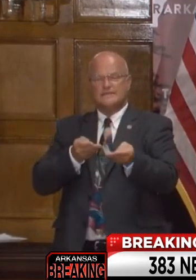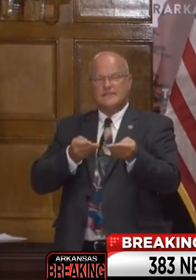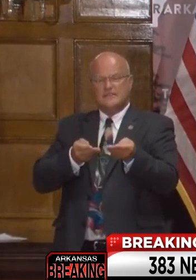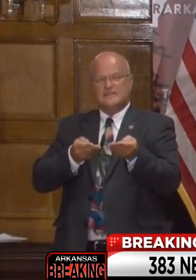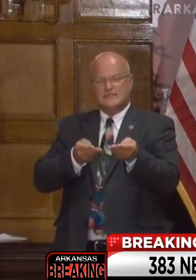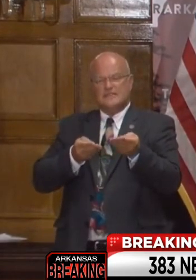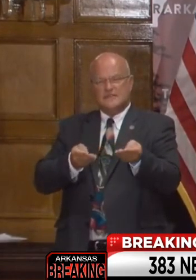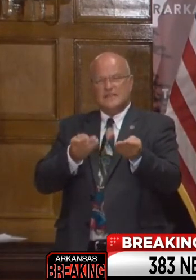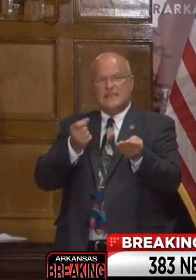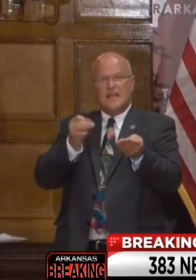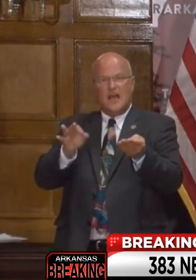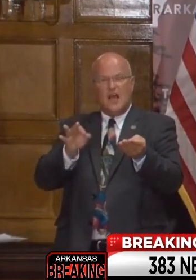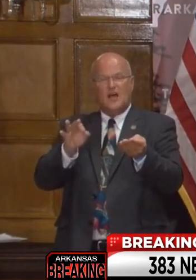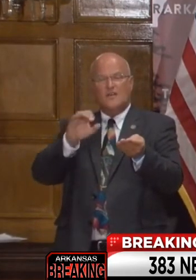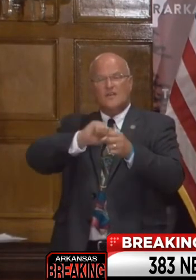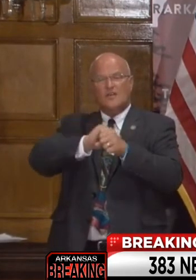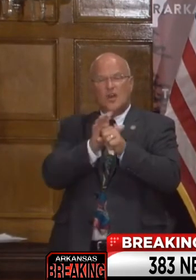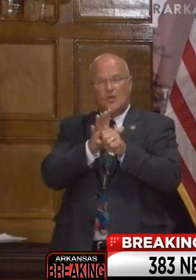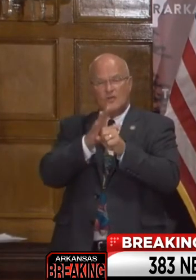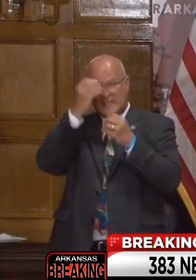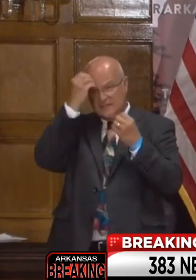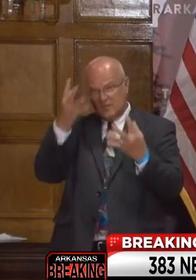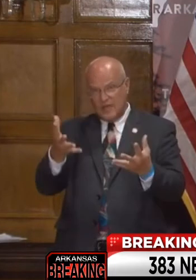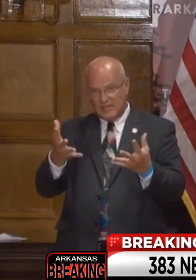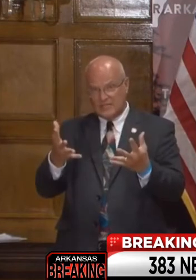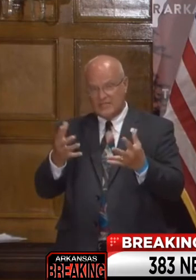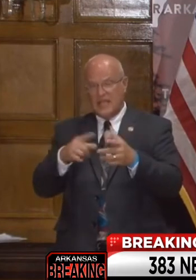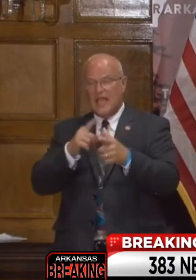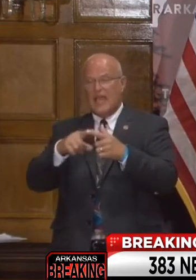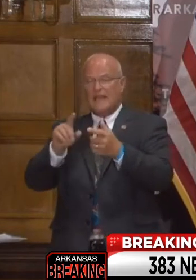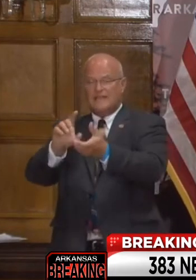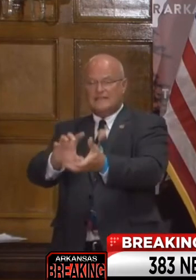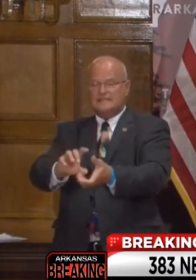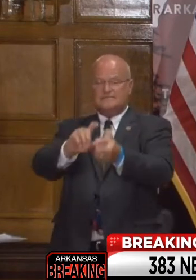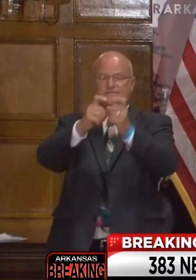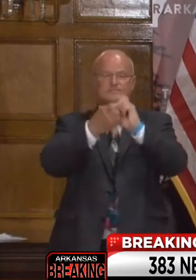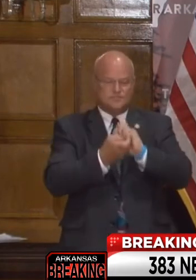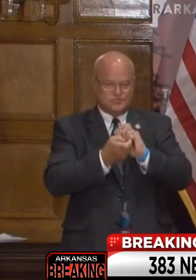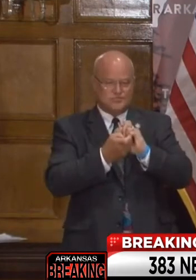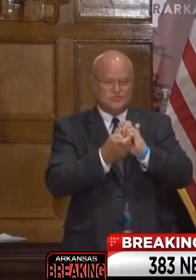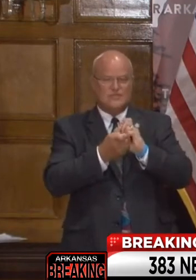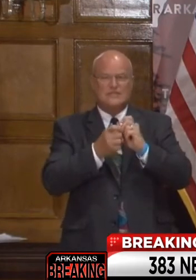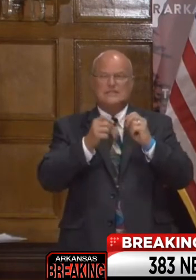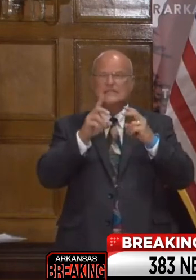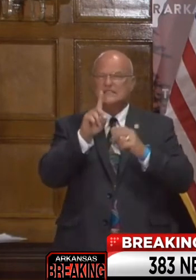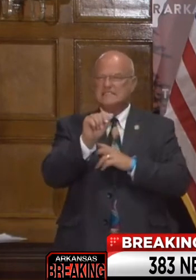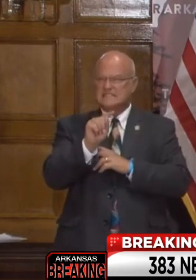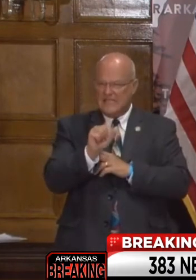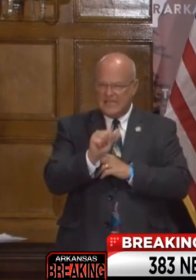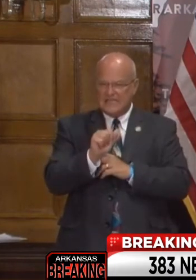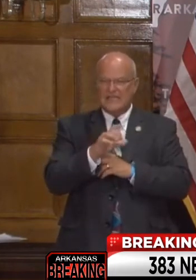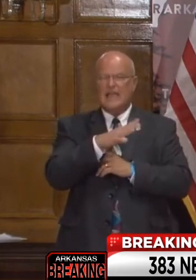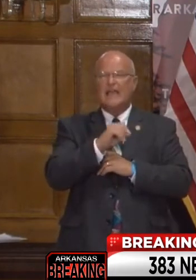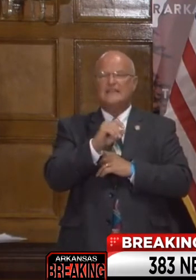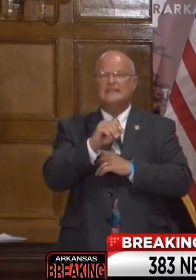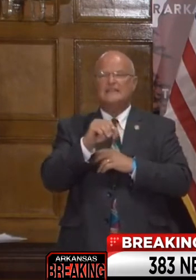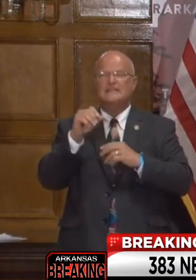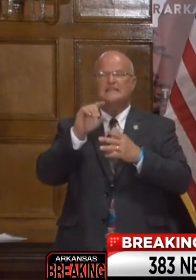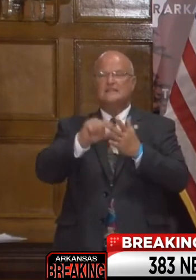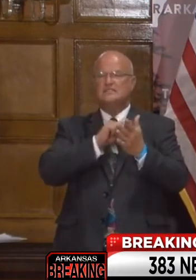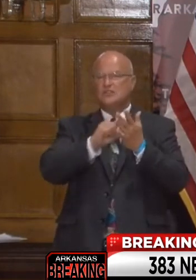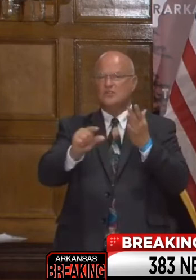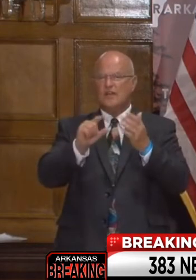cases from the health department, and in converting that to an analytic file and assigning geographic locations, basically overlaying that